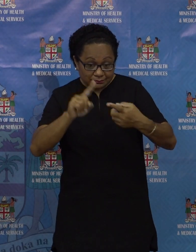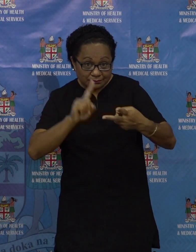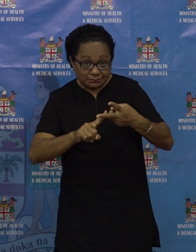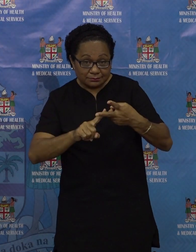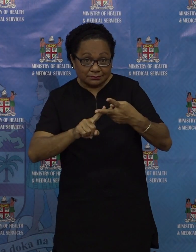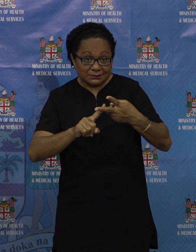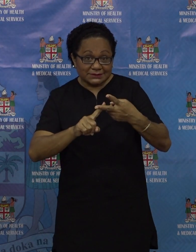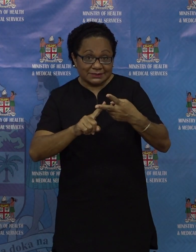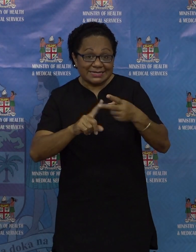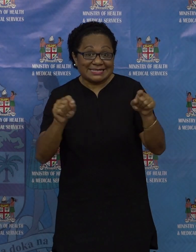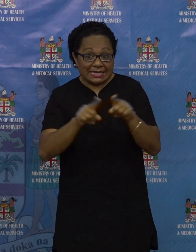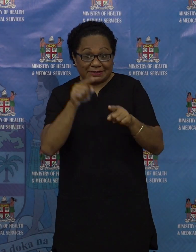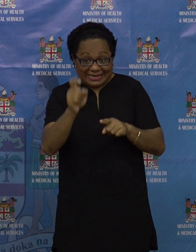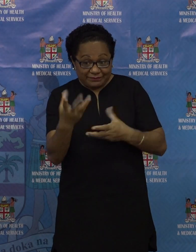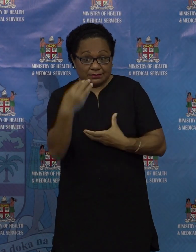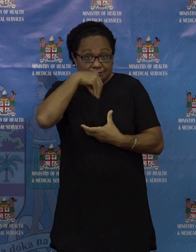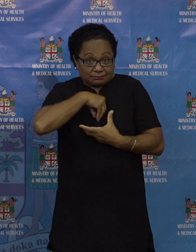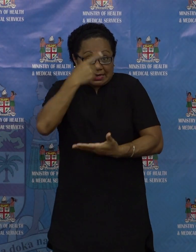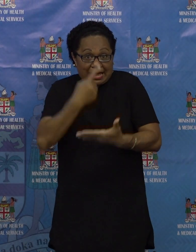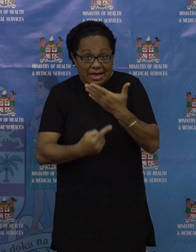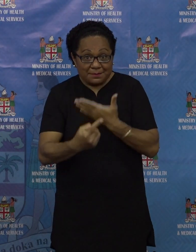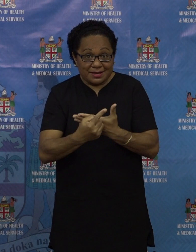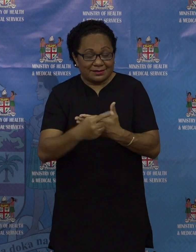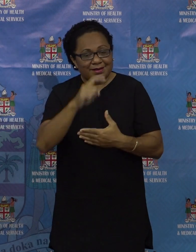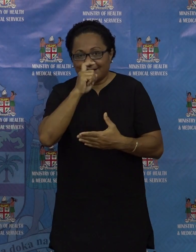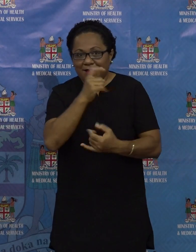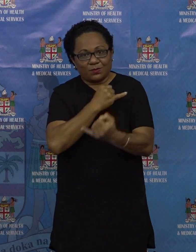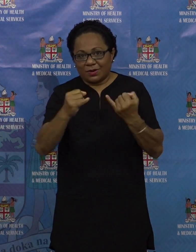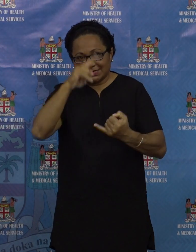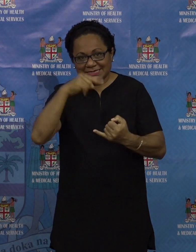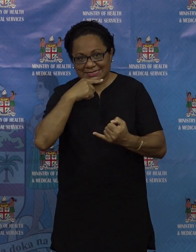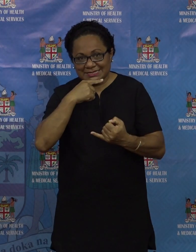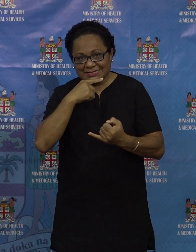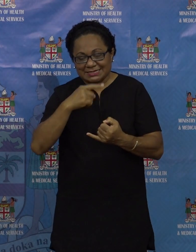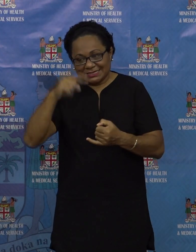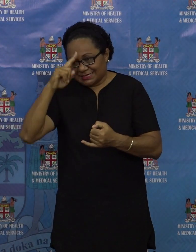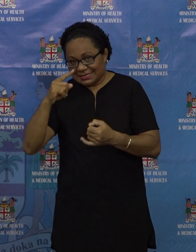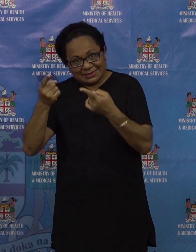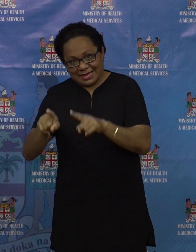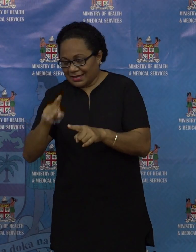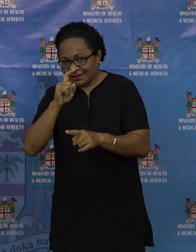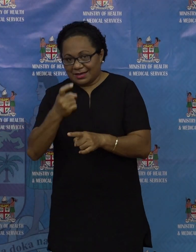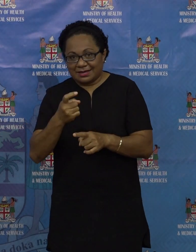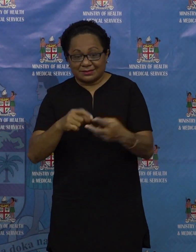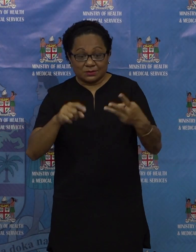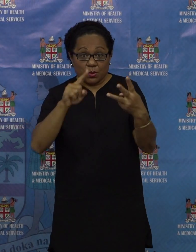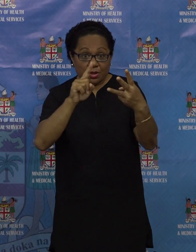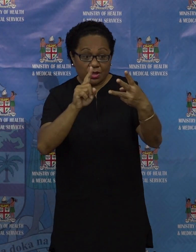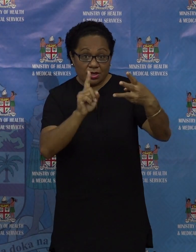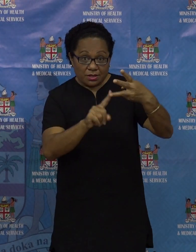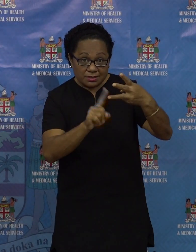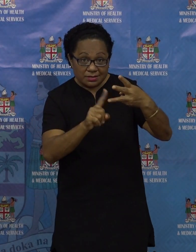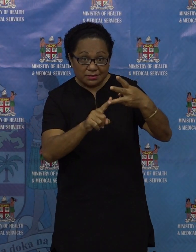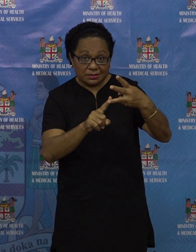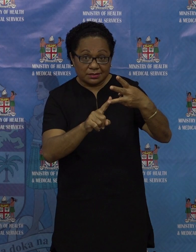your risk of severe disease and death. The third patient got sick with COVID-19 and died within 2 weeks of the